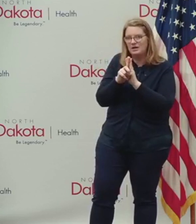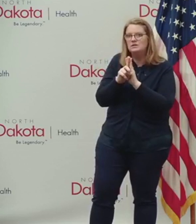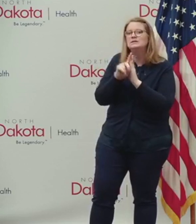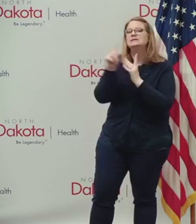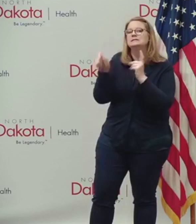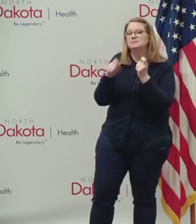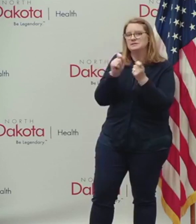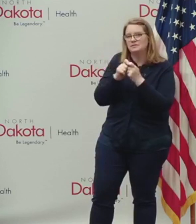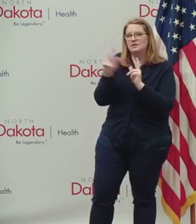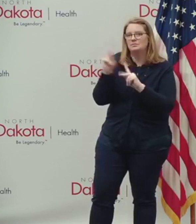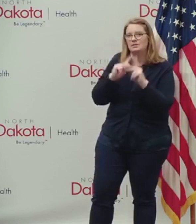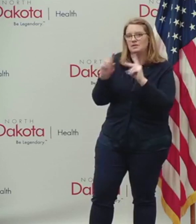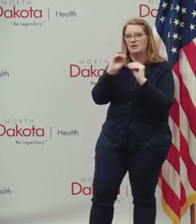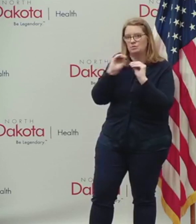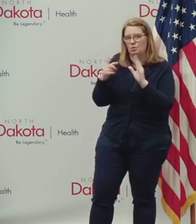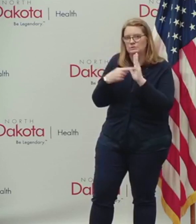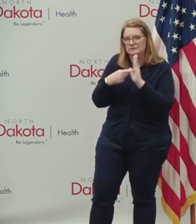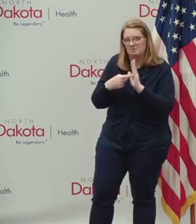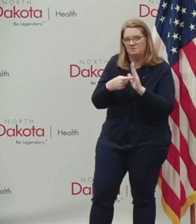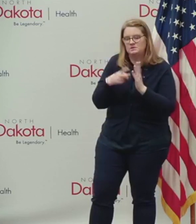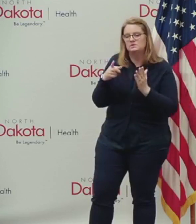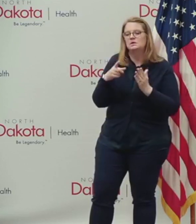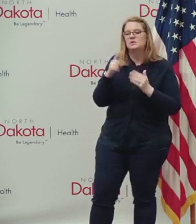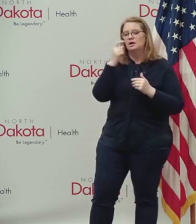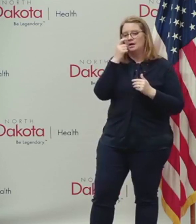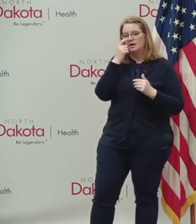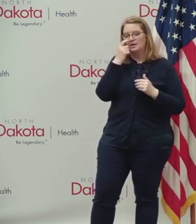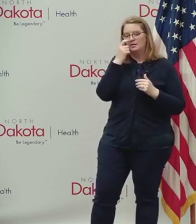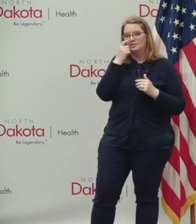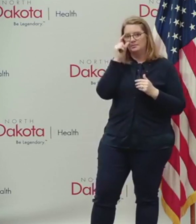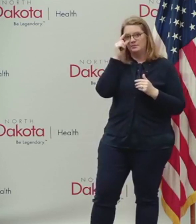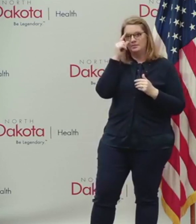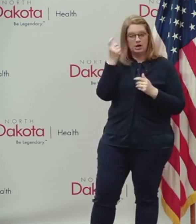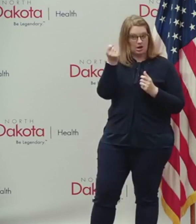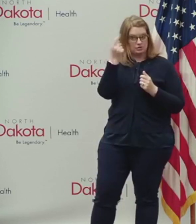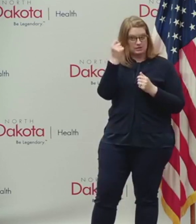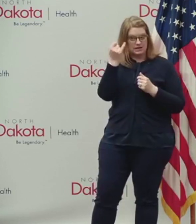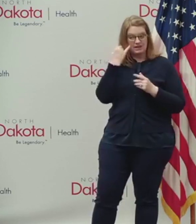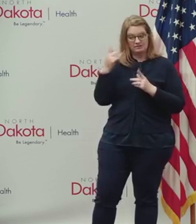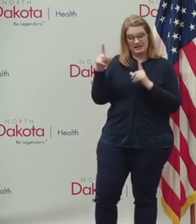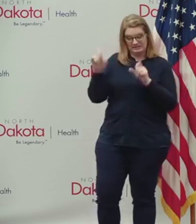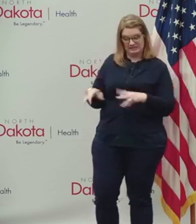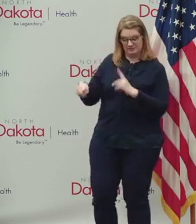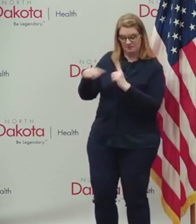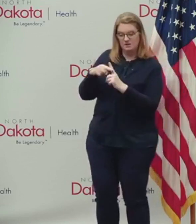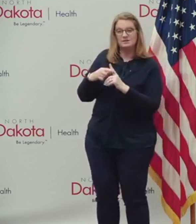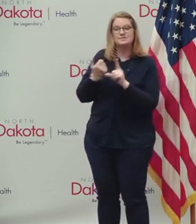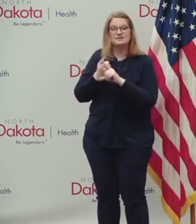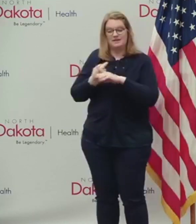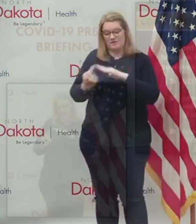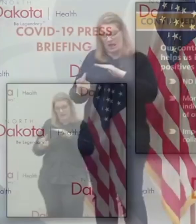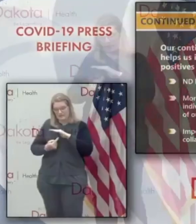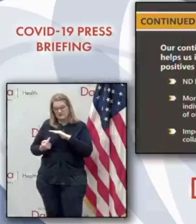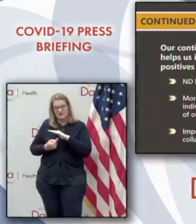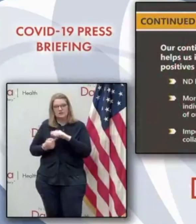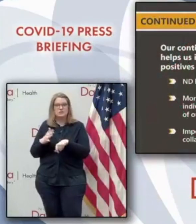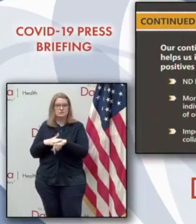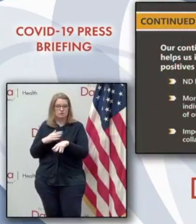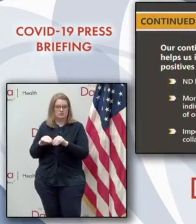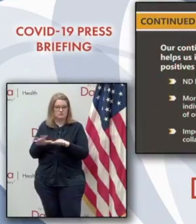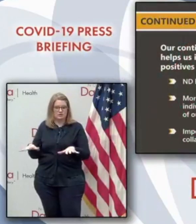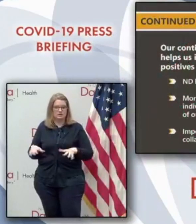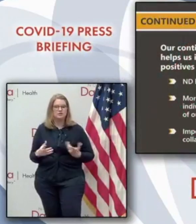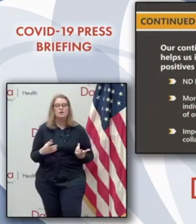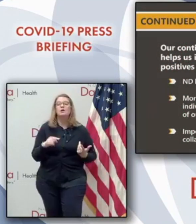asymptomatic cases, which then, when they isolate, can help slow the spread. This week does mark a huge milestone